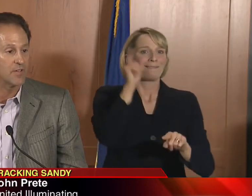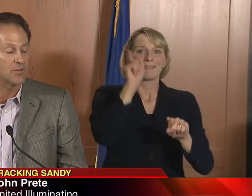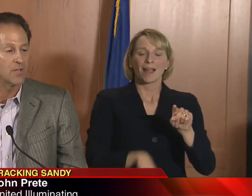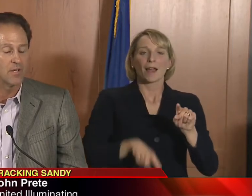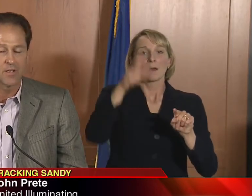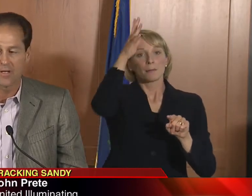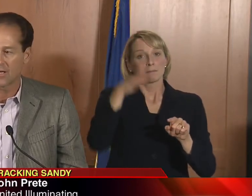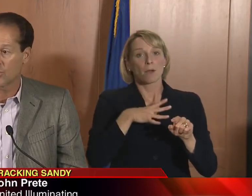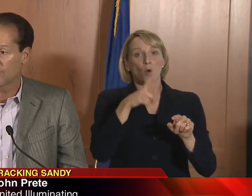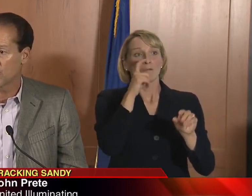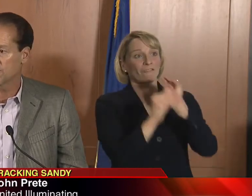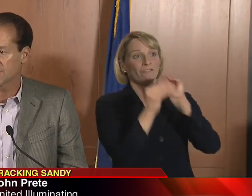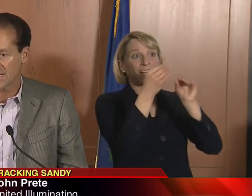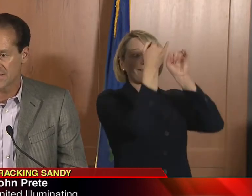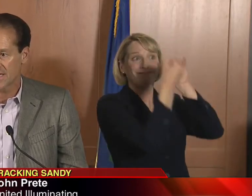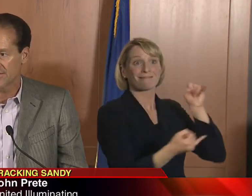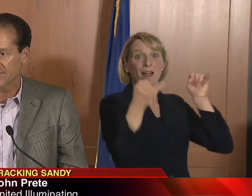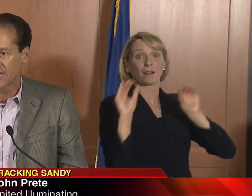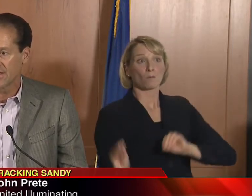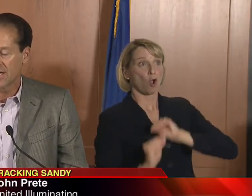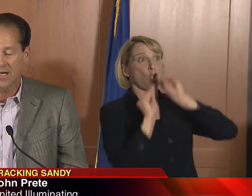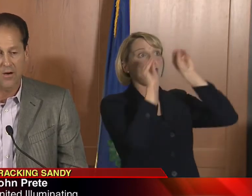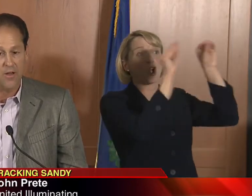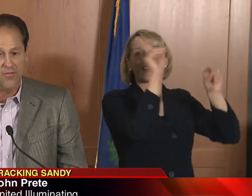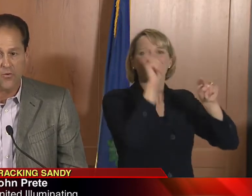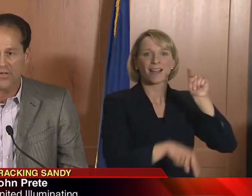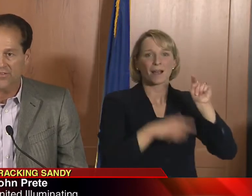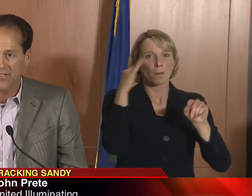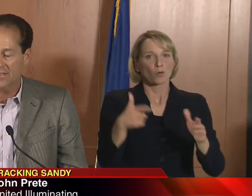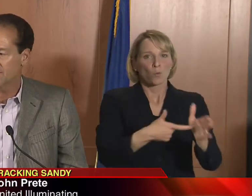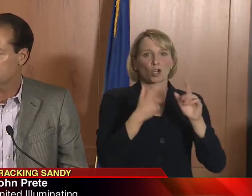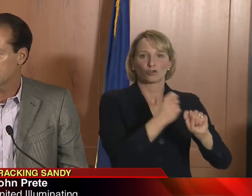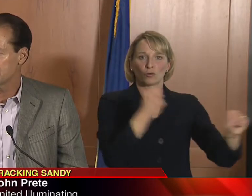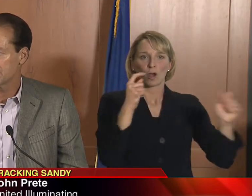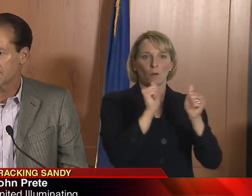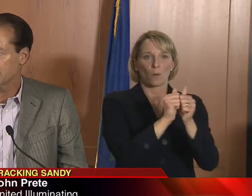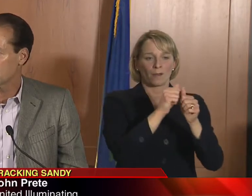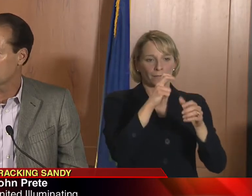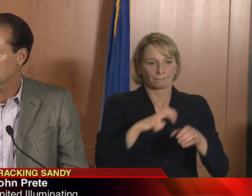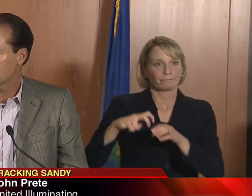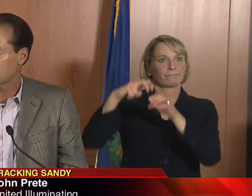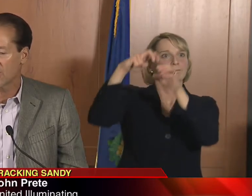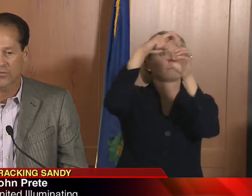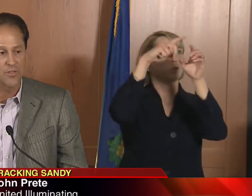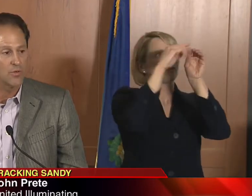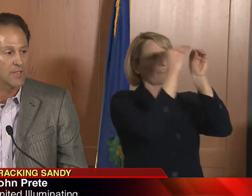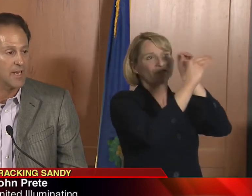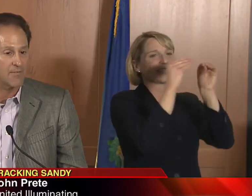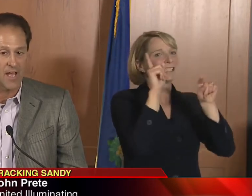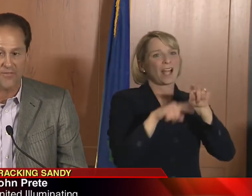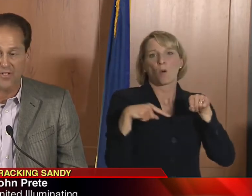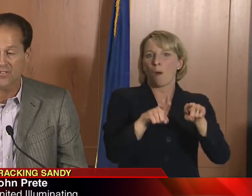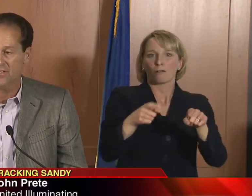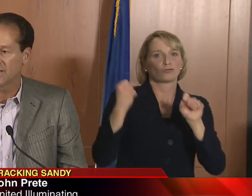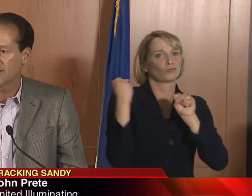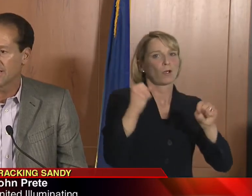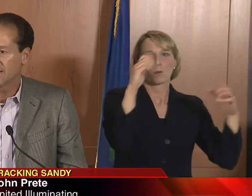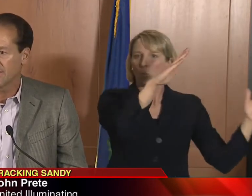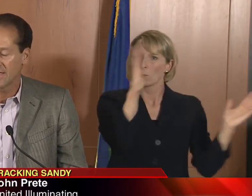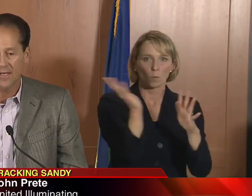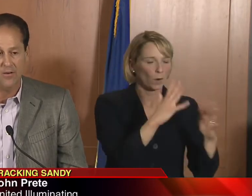in the field with booms. It's unsafe. Our other focus is indeed the substations, as Mr. Quinlan had talked. We do indeed have